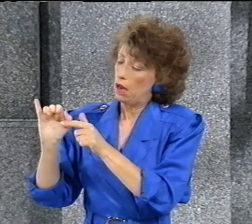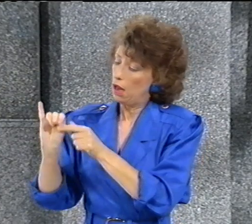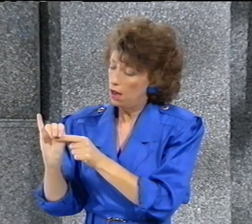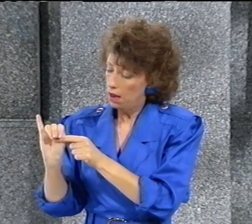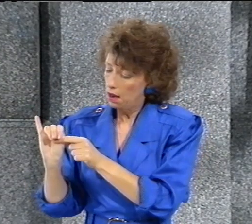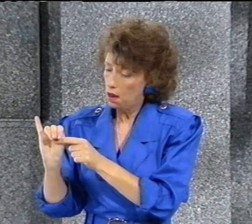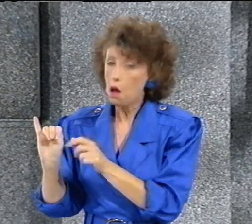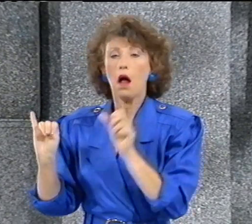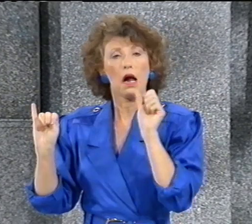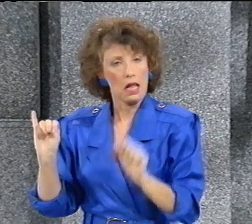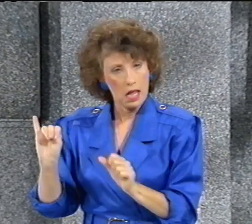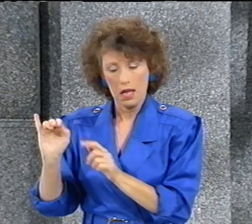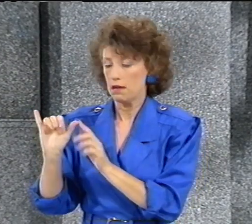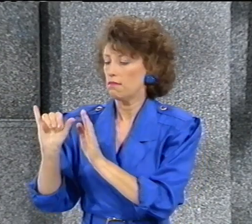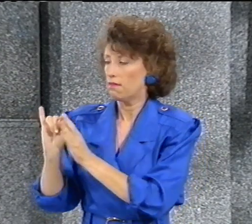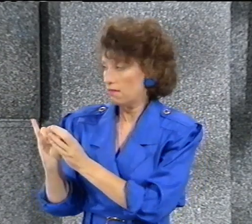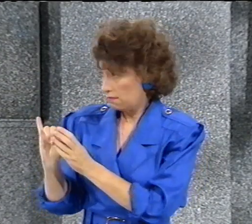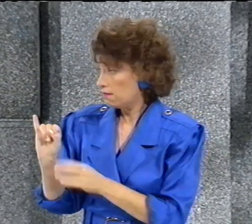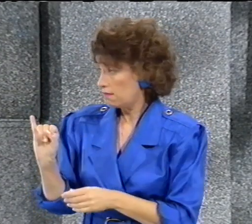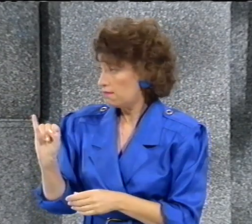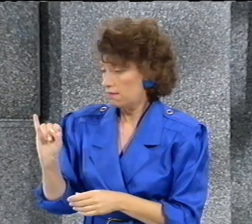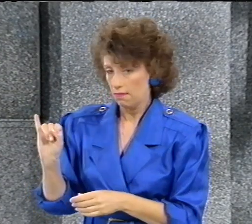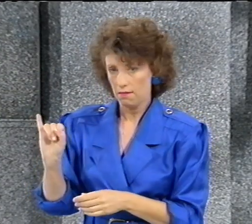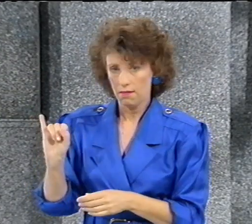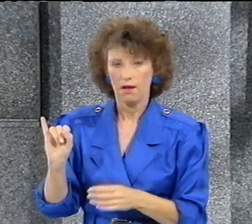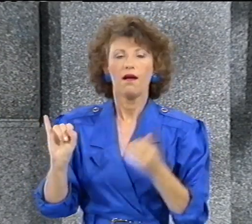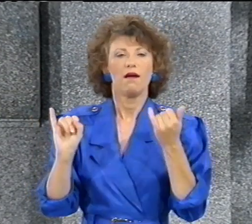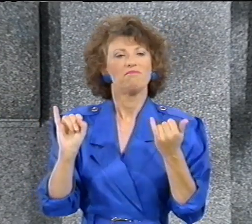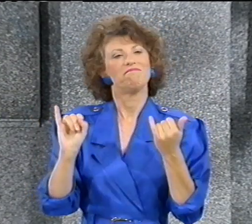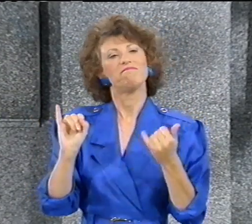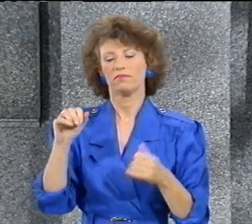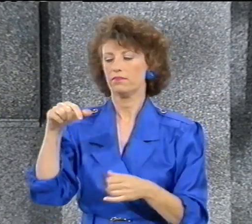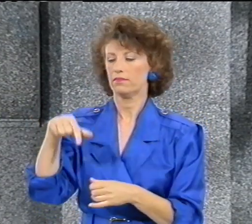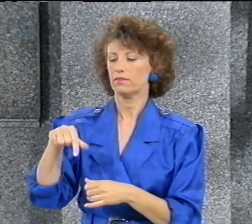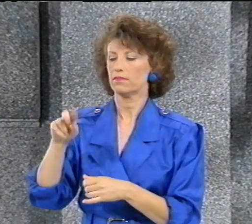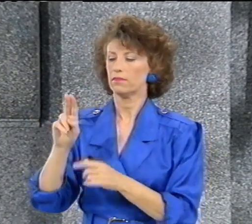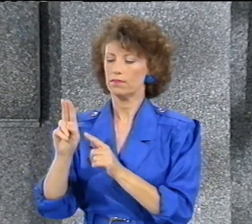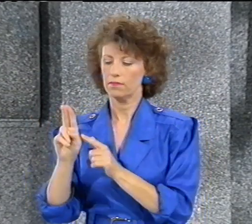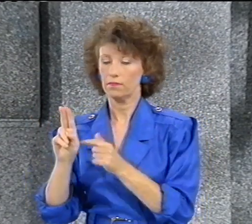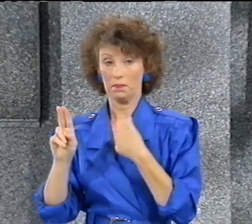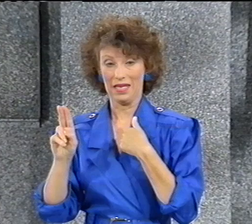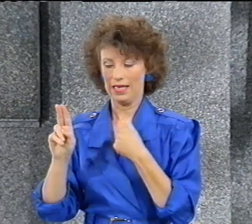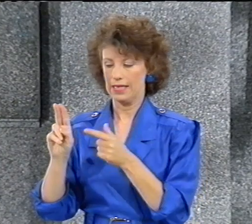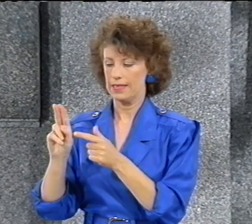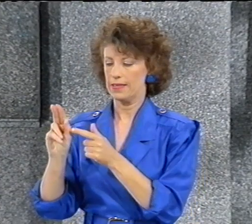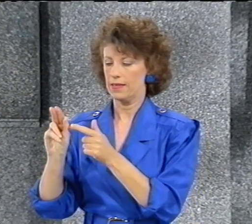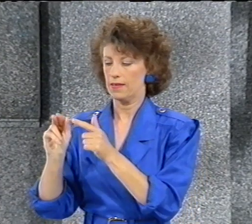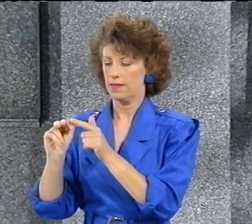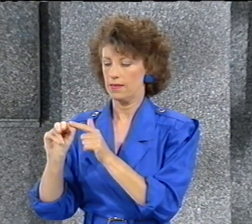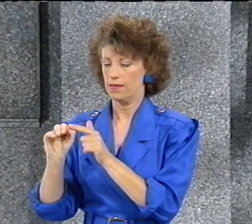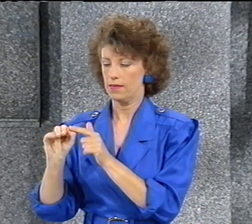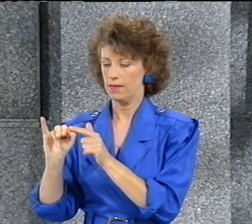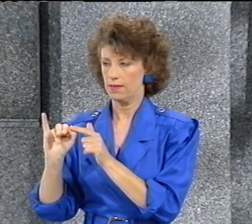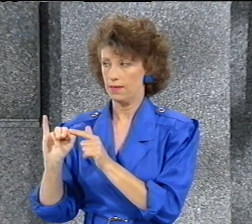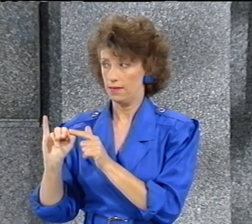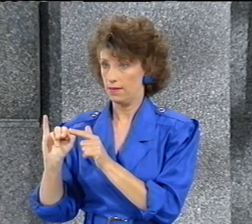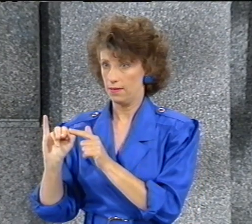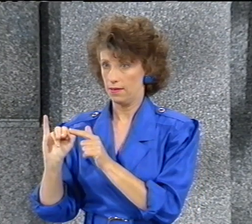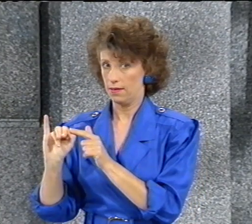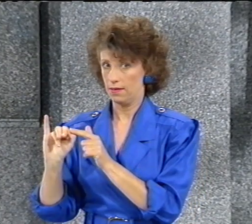or hide it under your other fingers or put your thumb around your other fingers. I tend to slide my thumb down and keep